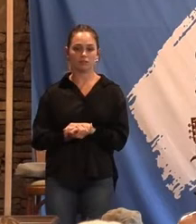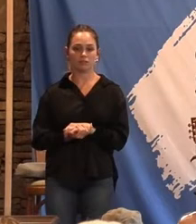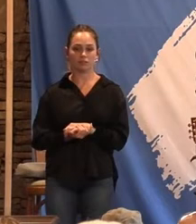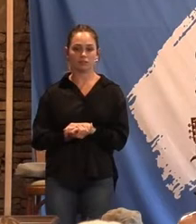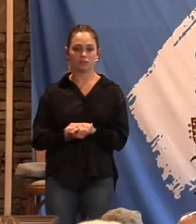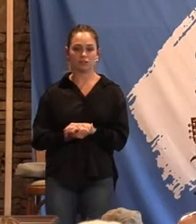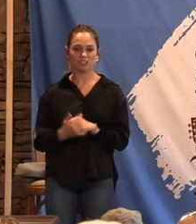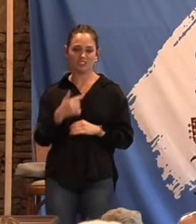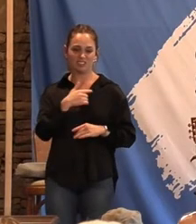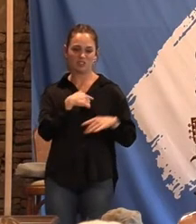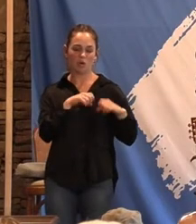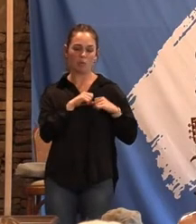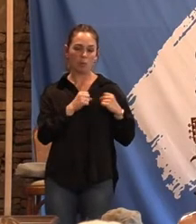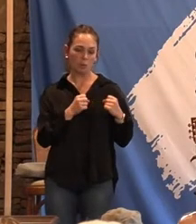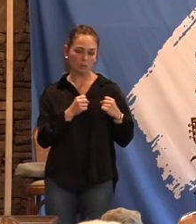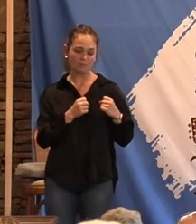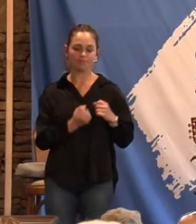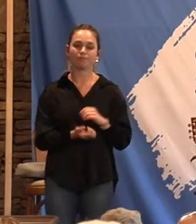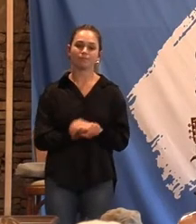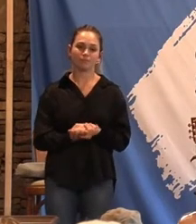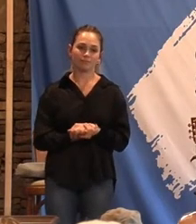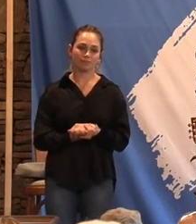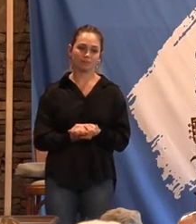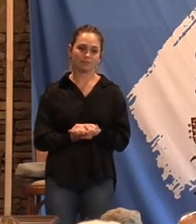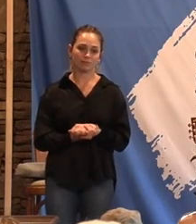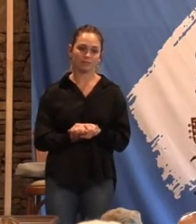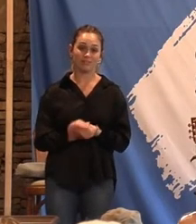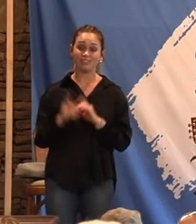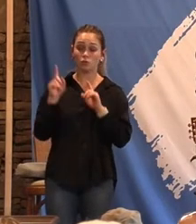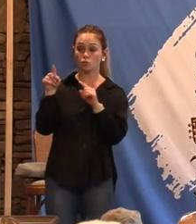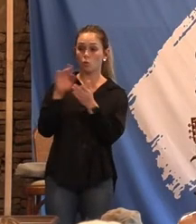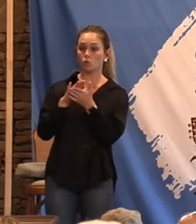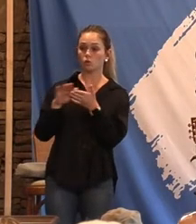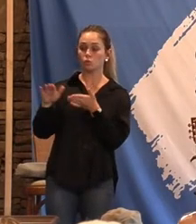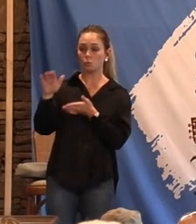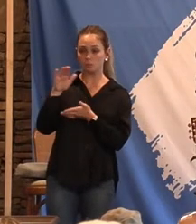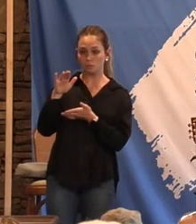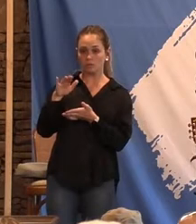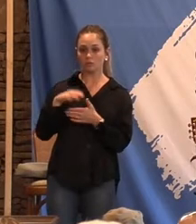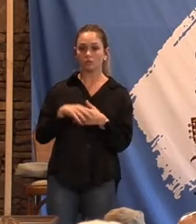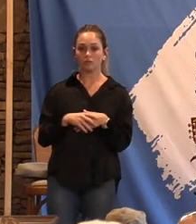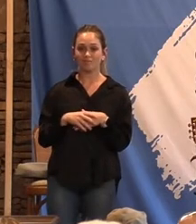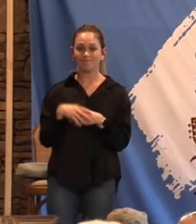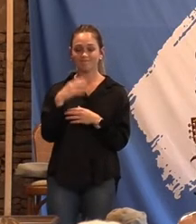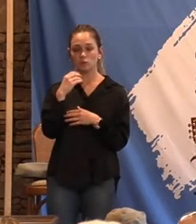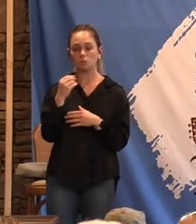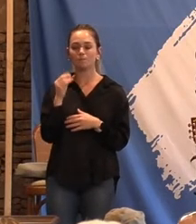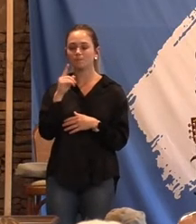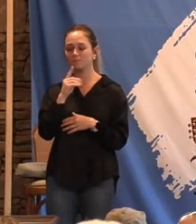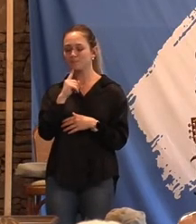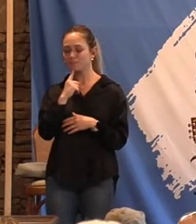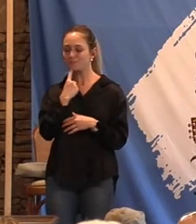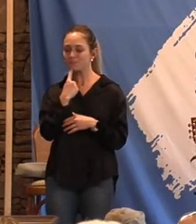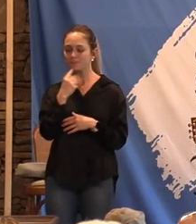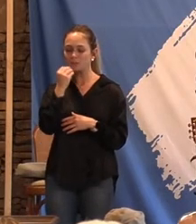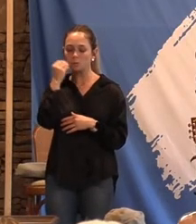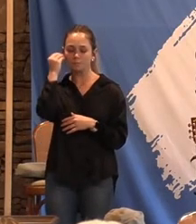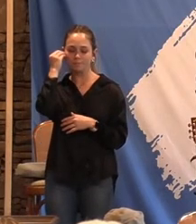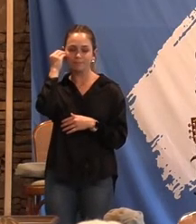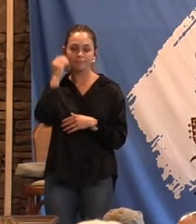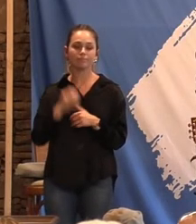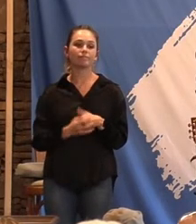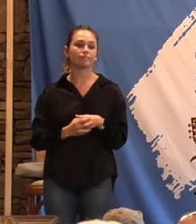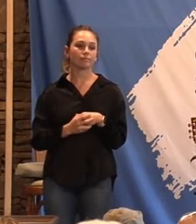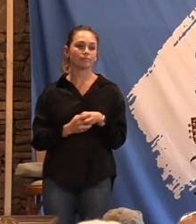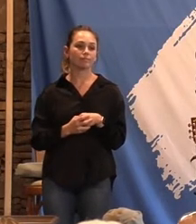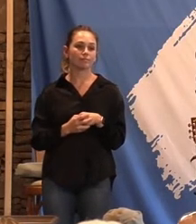you get your heart broken. You go off to college and you get homesick.